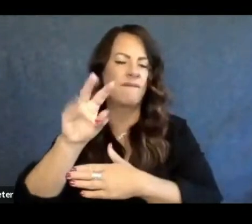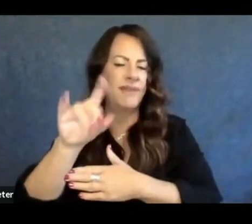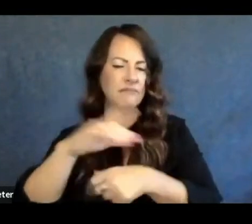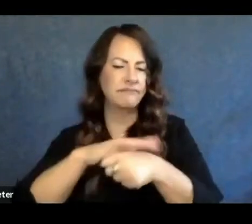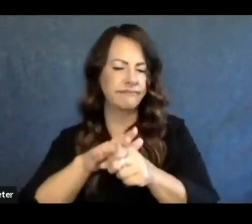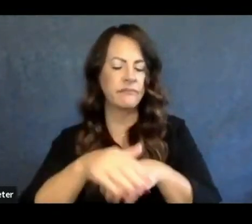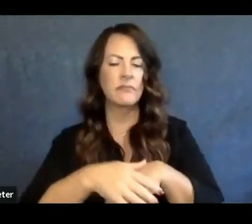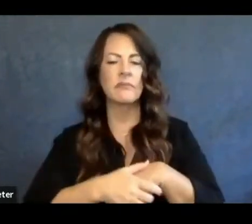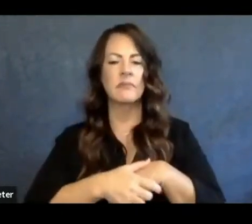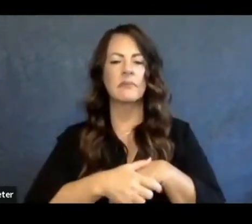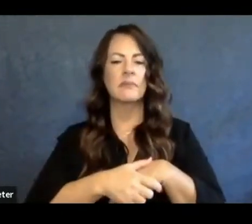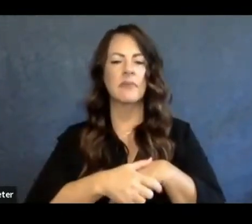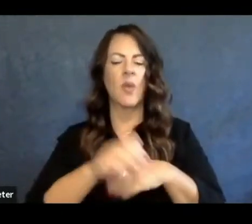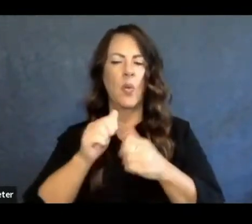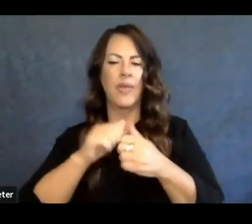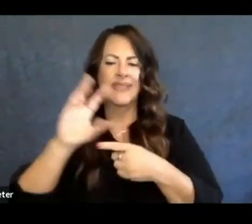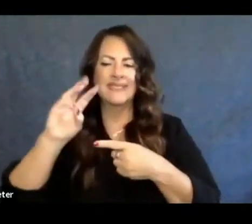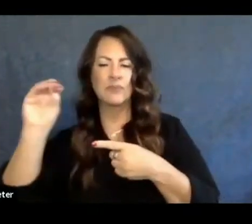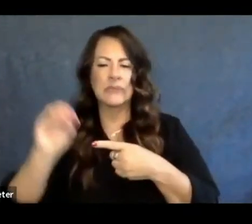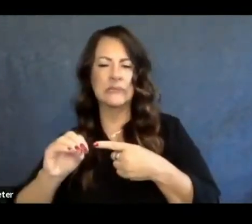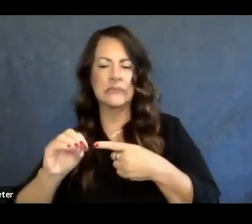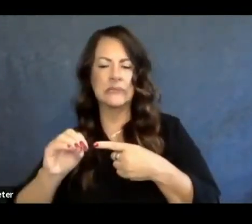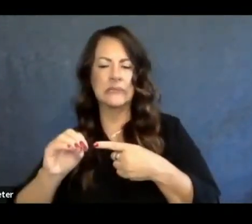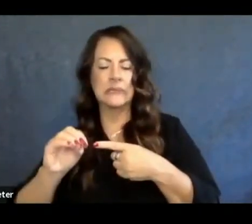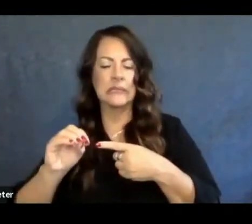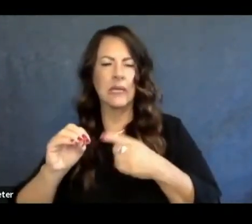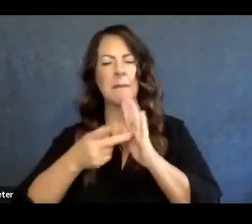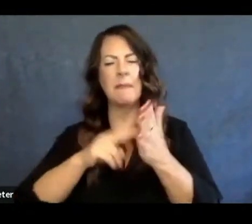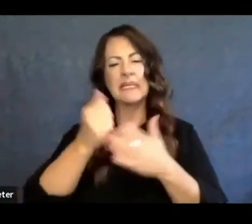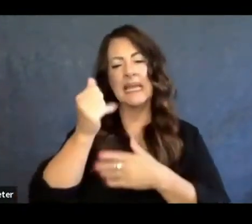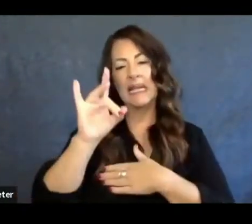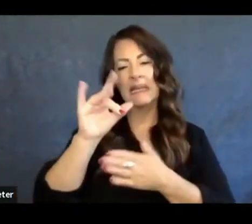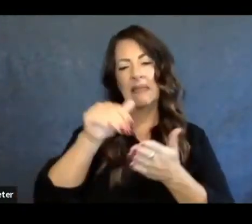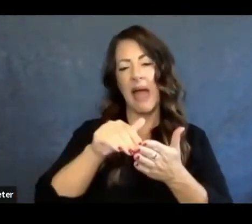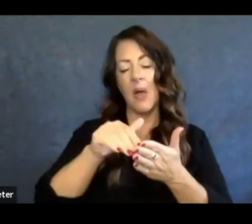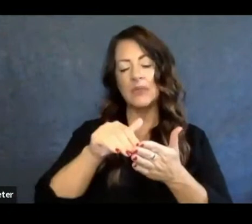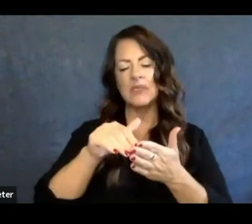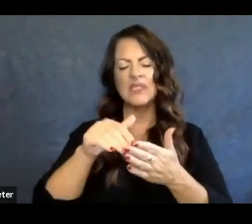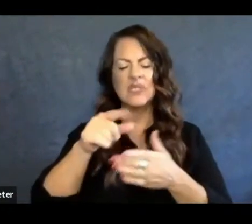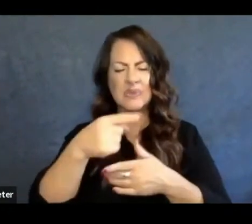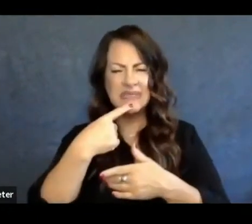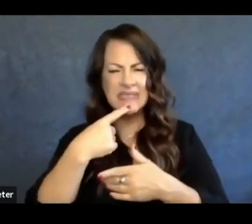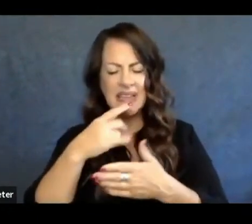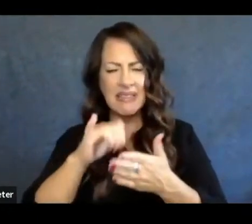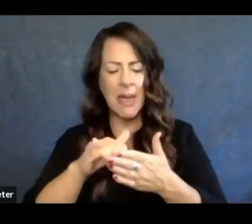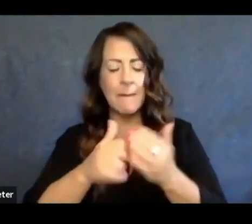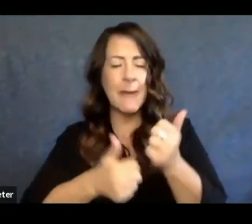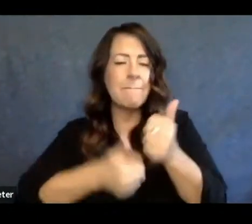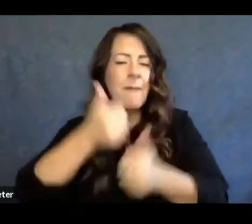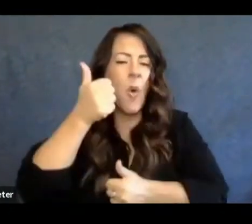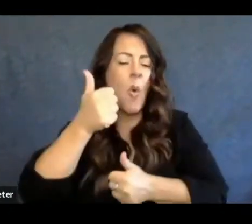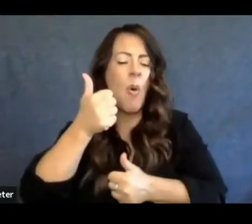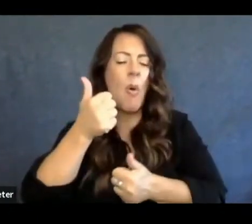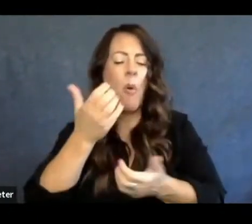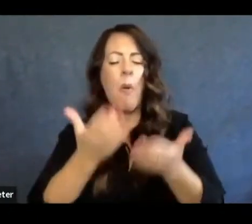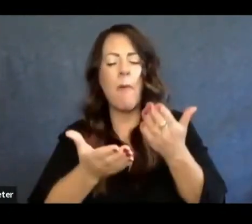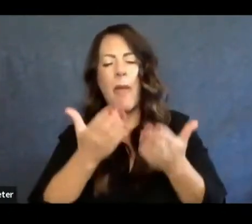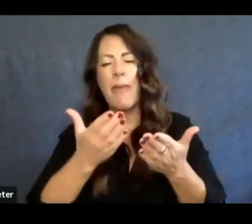6% positivity rate would be 18,000 positive cases. So can we say that at most, there were